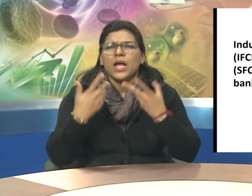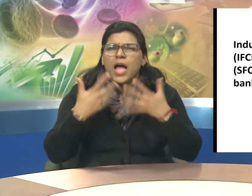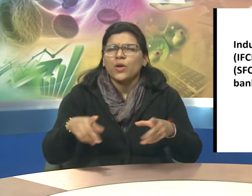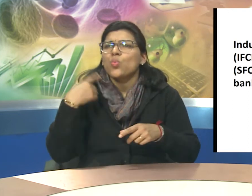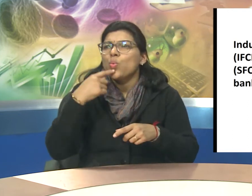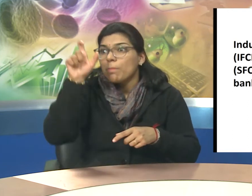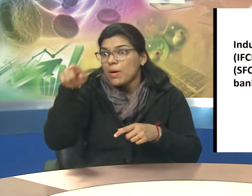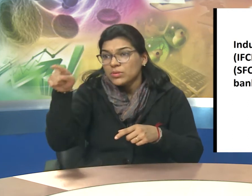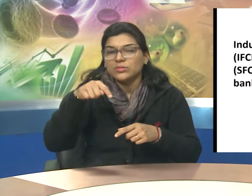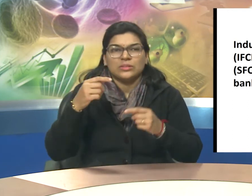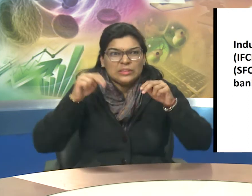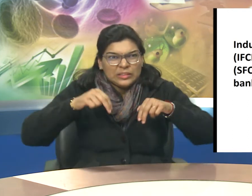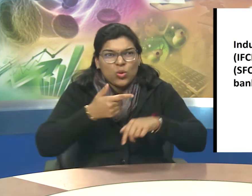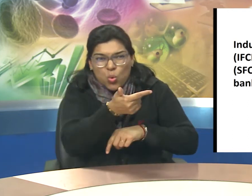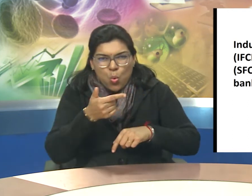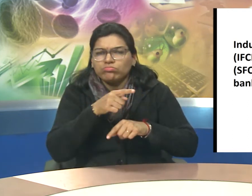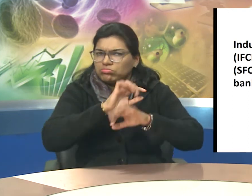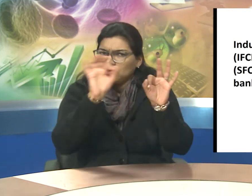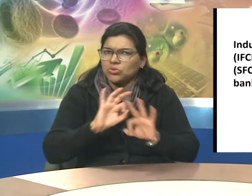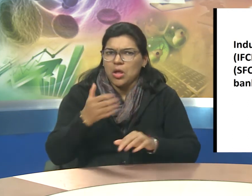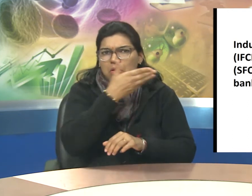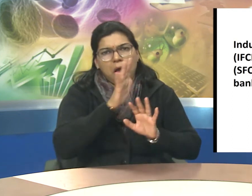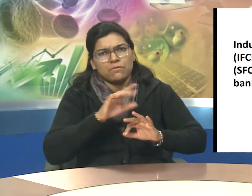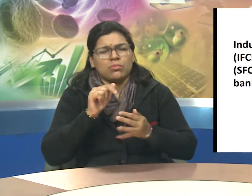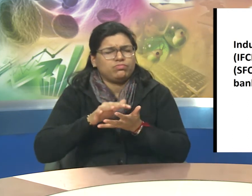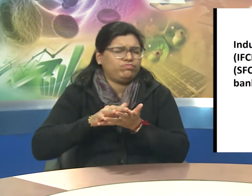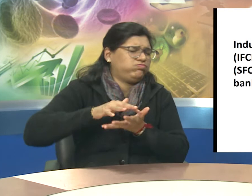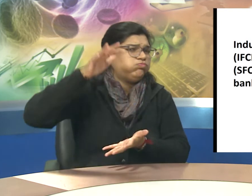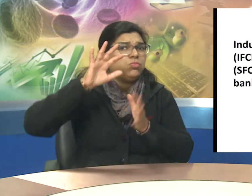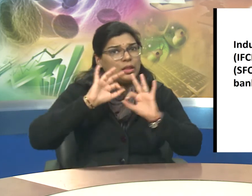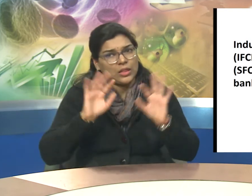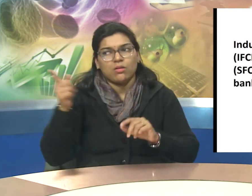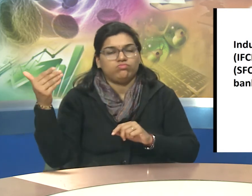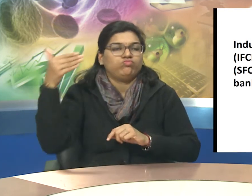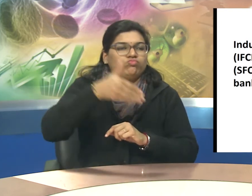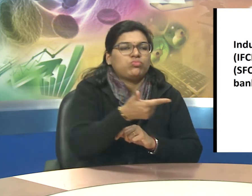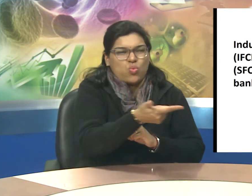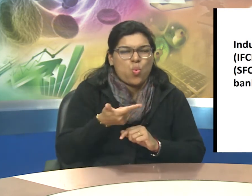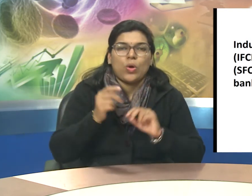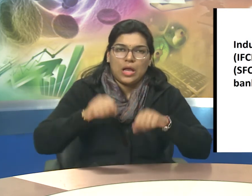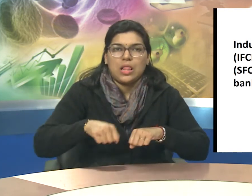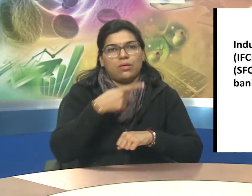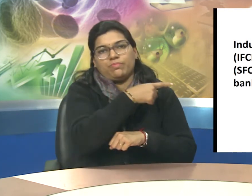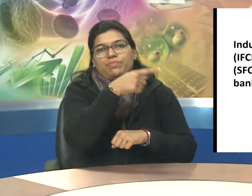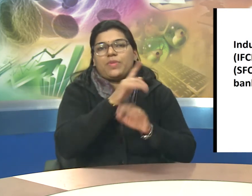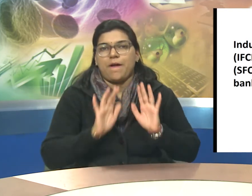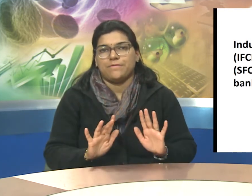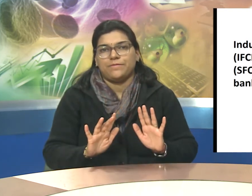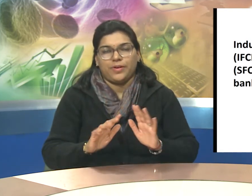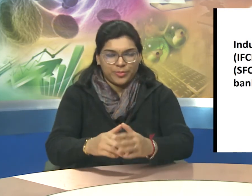and state financial corporation. These are the examples of development banks of India. They provide loan